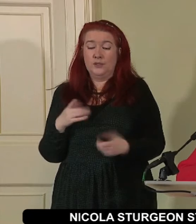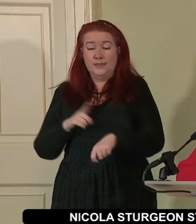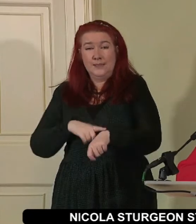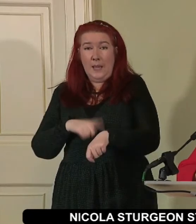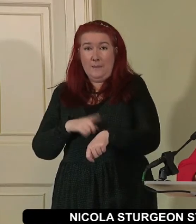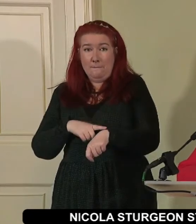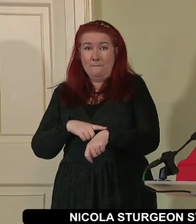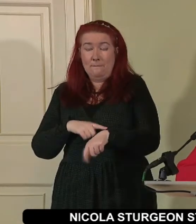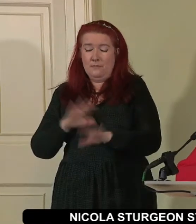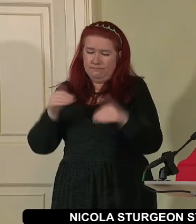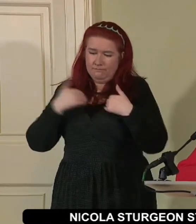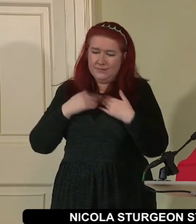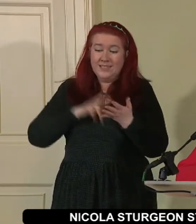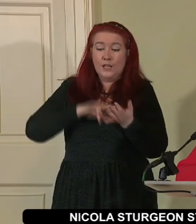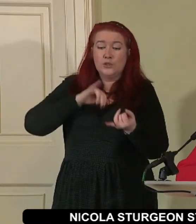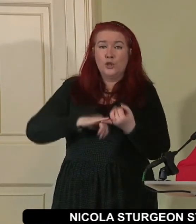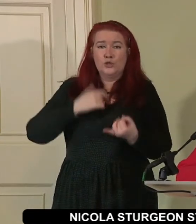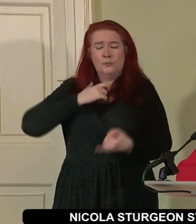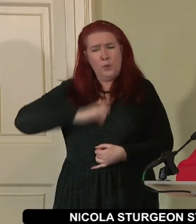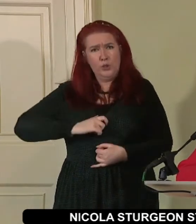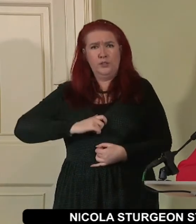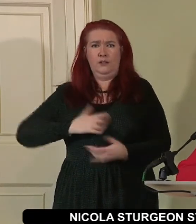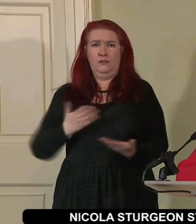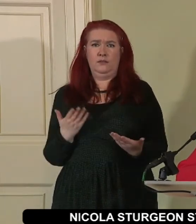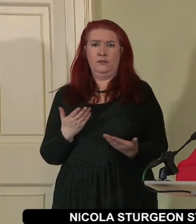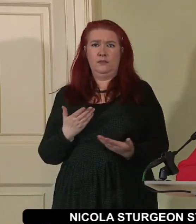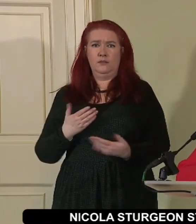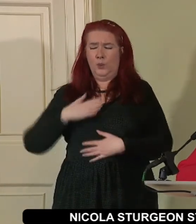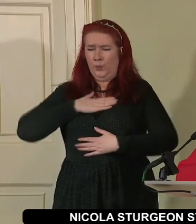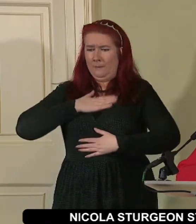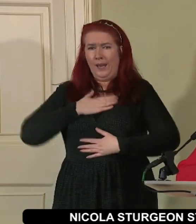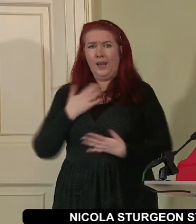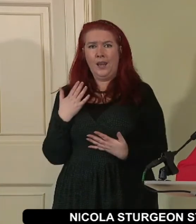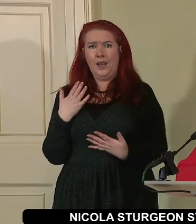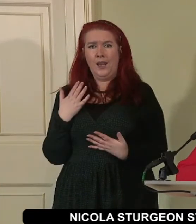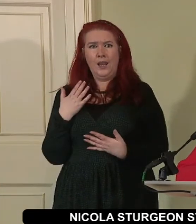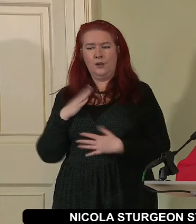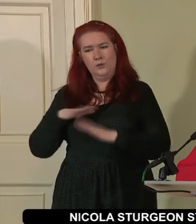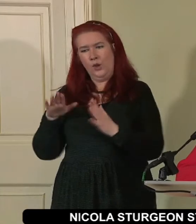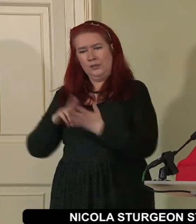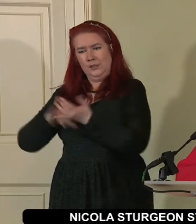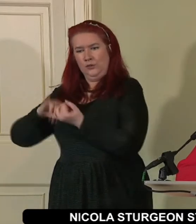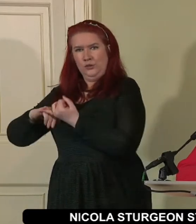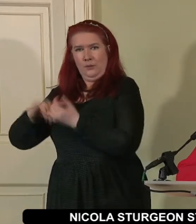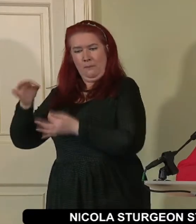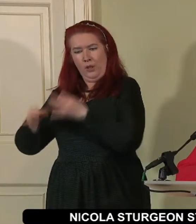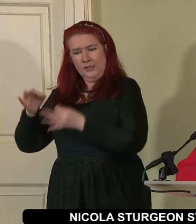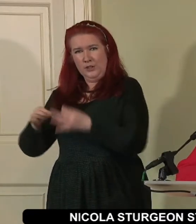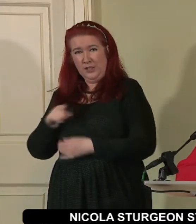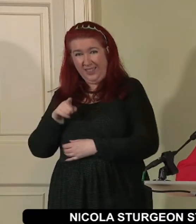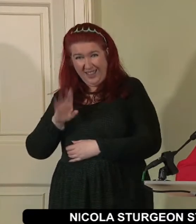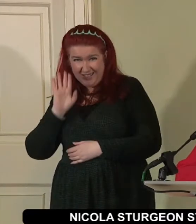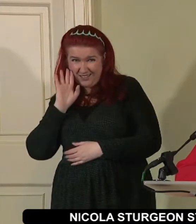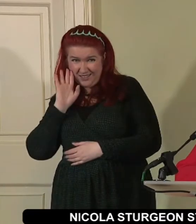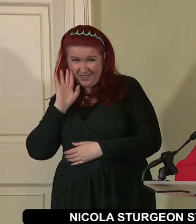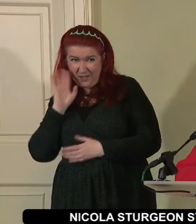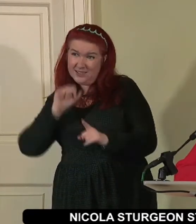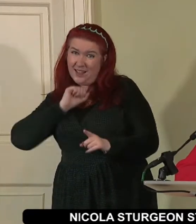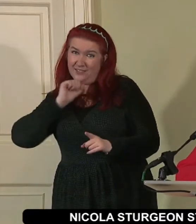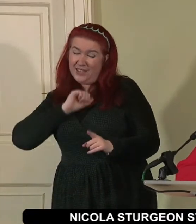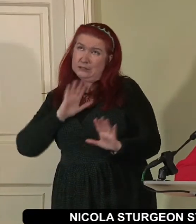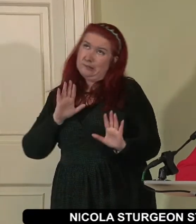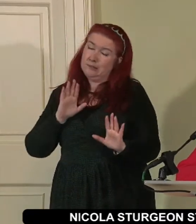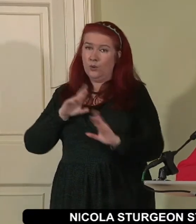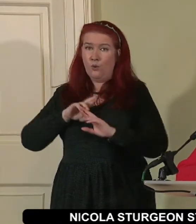time on Nicola Sturgeon, the person, the human being, and contribute differently. And does that sound in some ways selfish? I